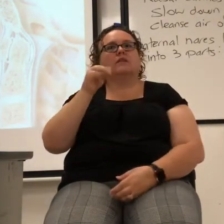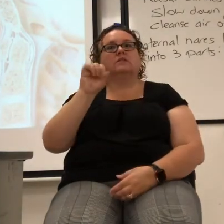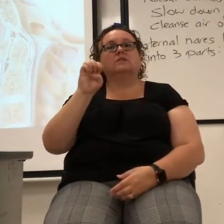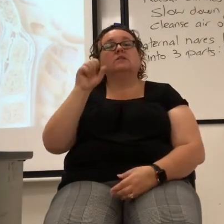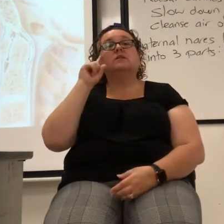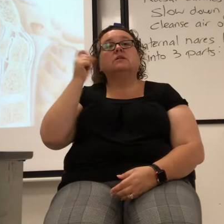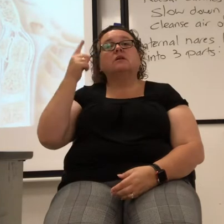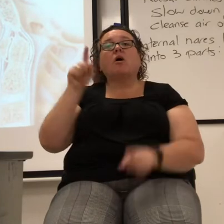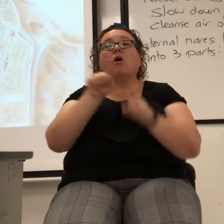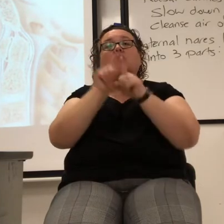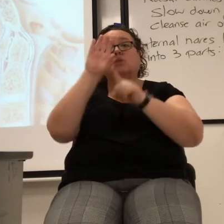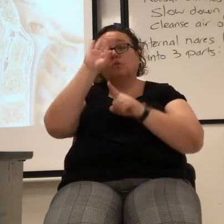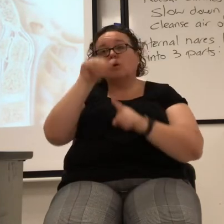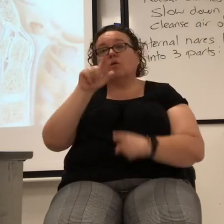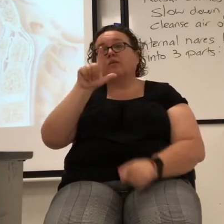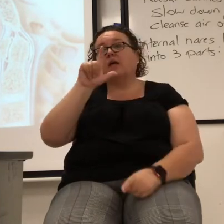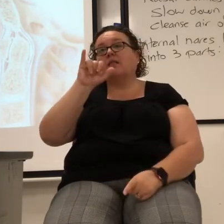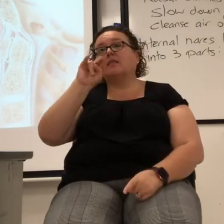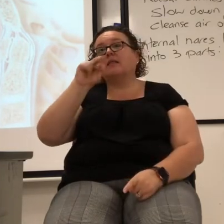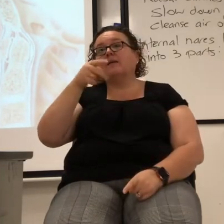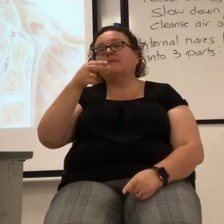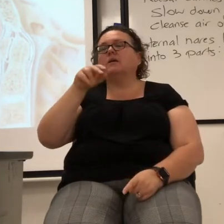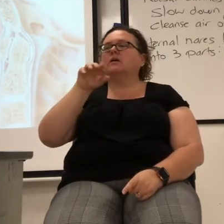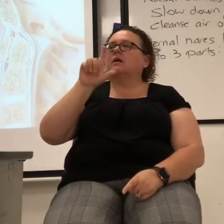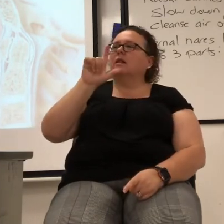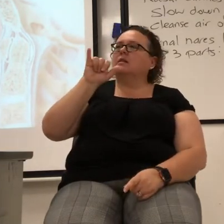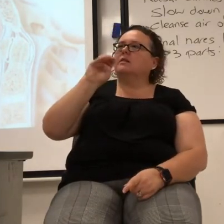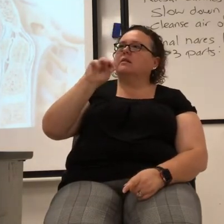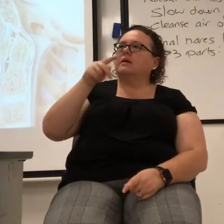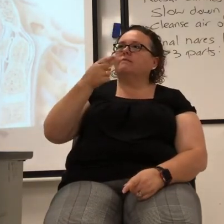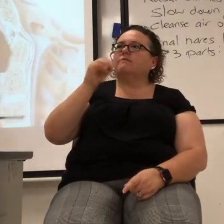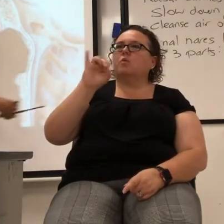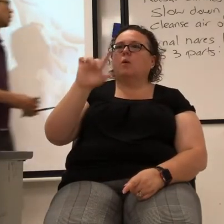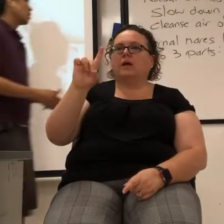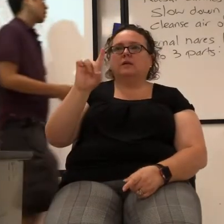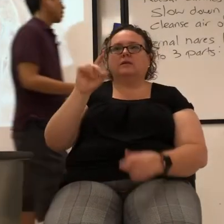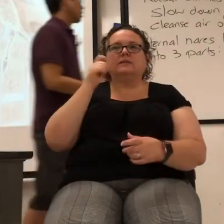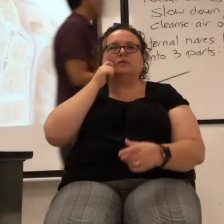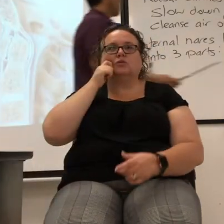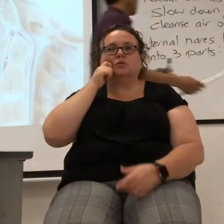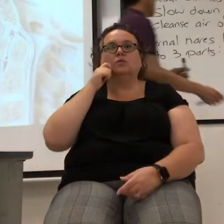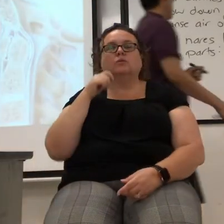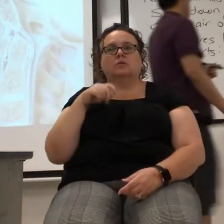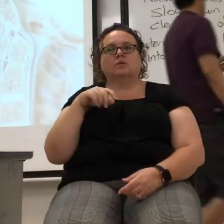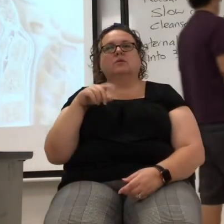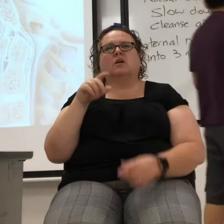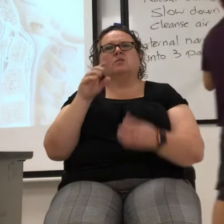bit of lymphoid tissue. This is the pharyngeal tonsil. I'll note those two things.